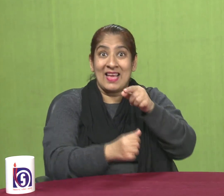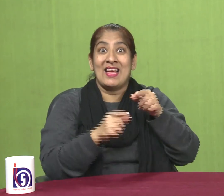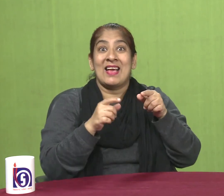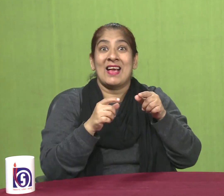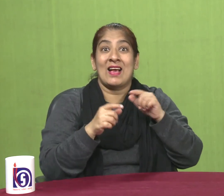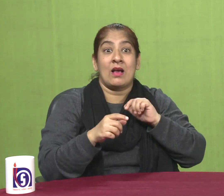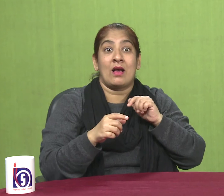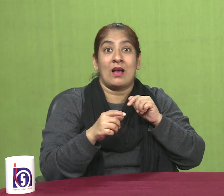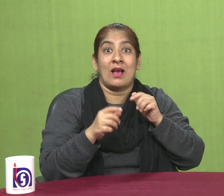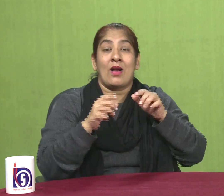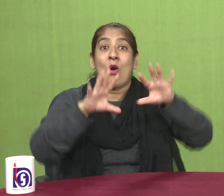It was set up